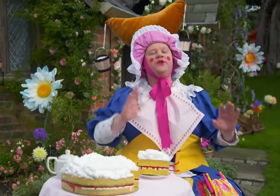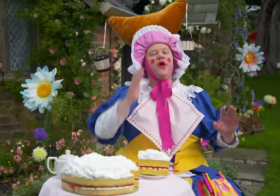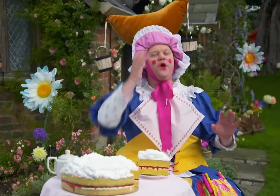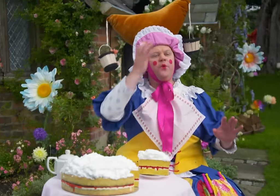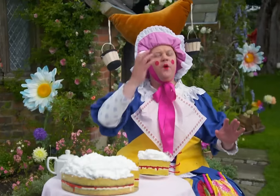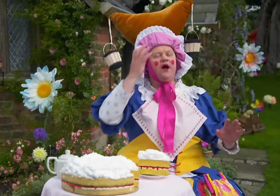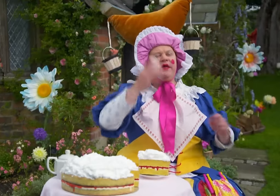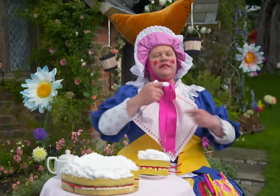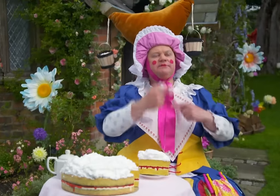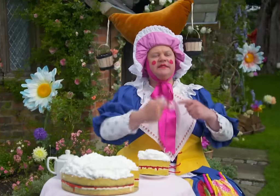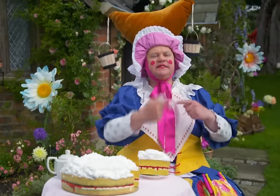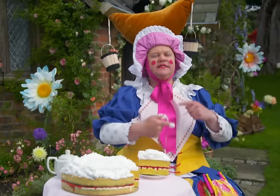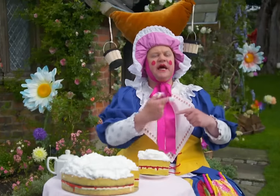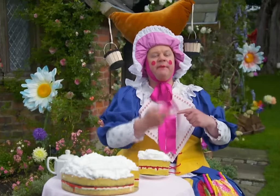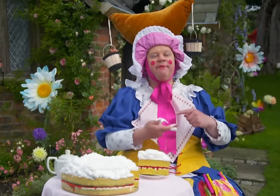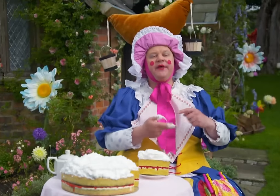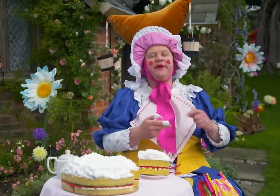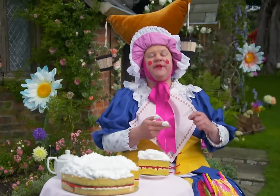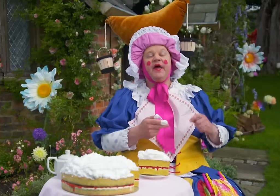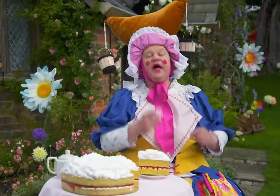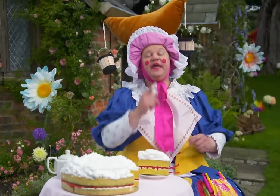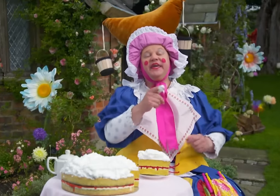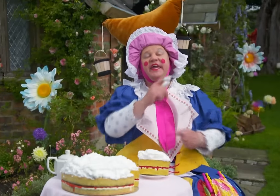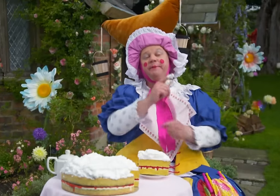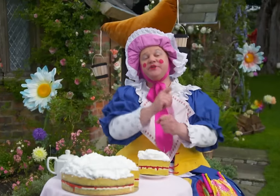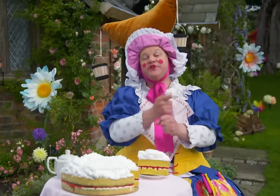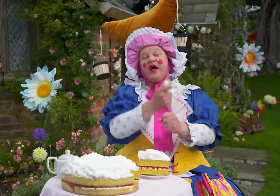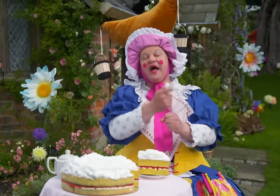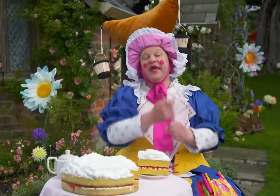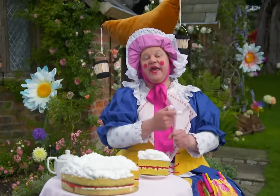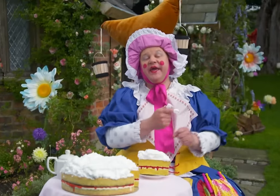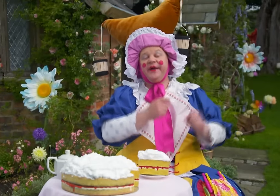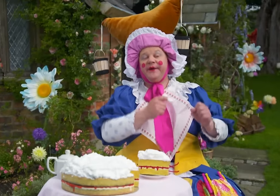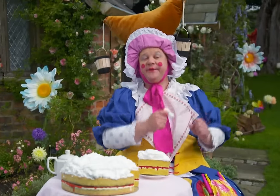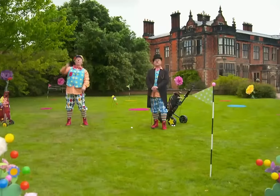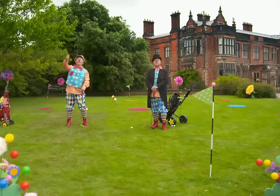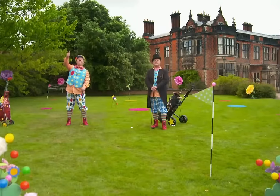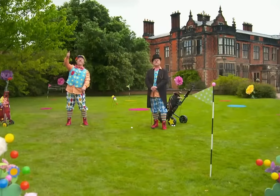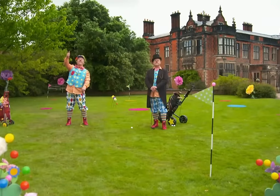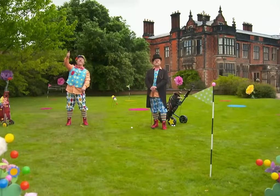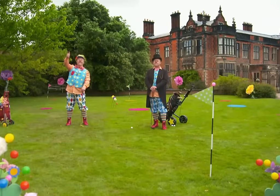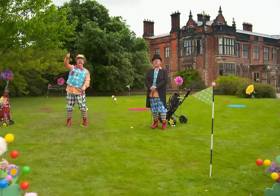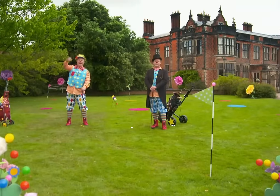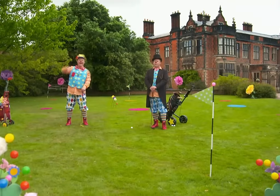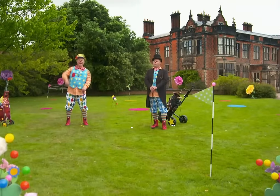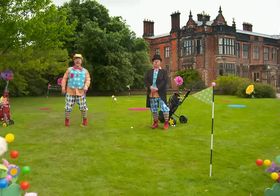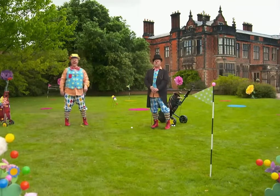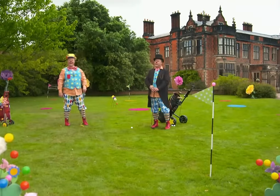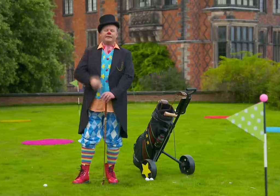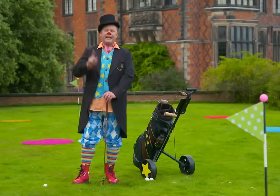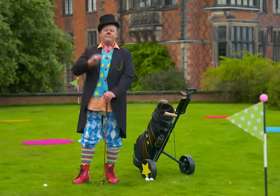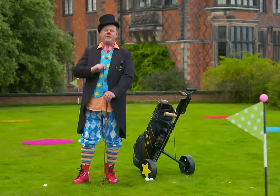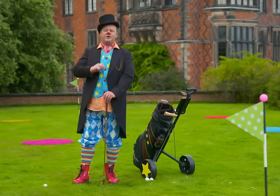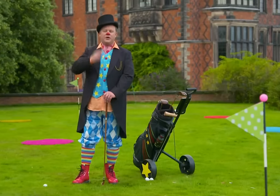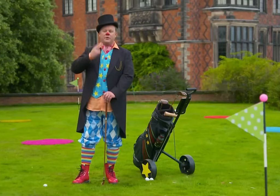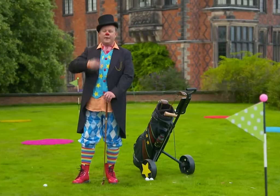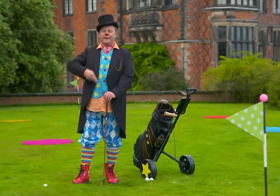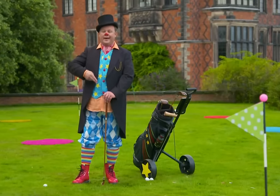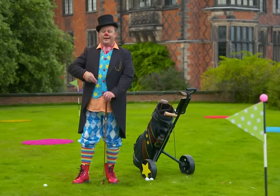No worries, Mr. Tumble. Keep trying. Will do! Well, look, let me show you again,